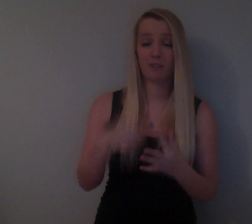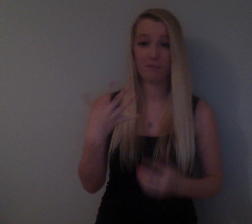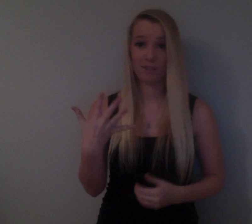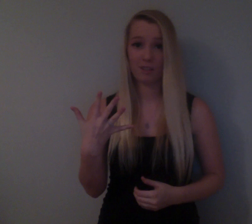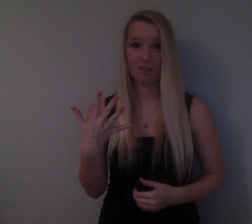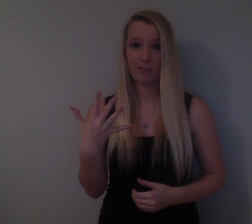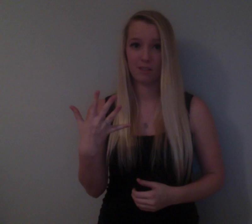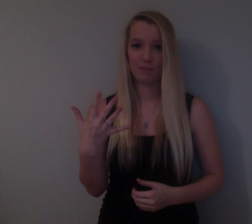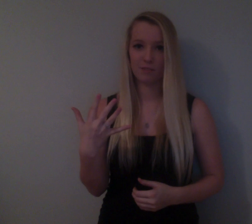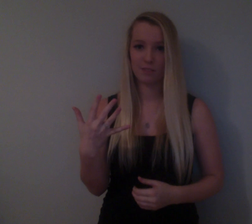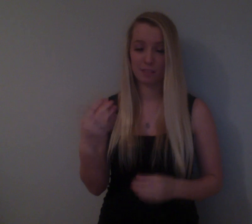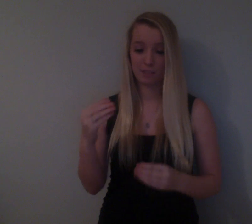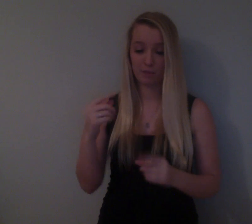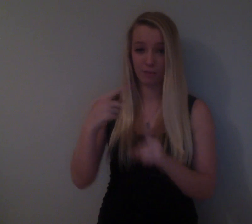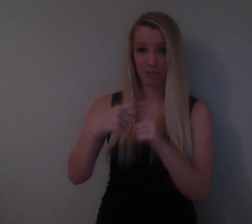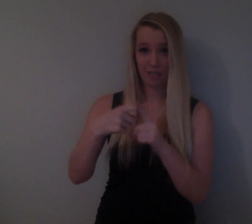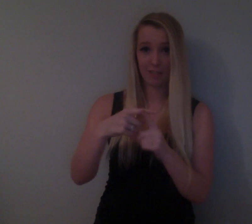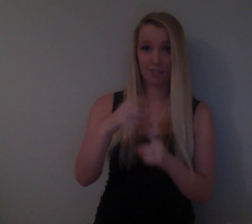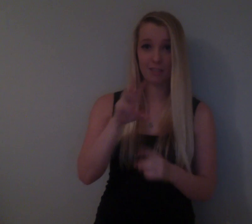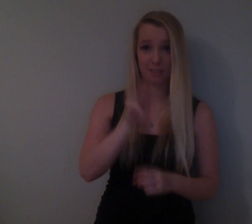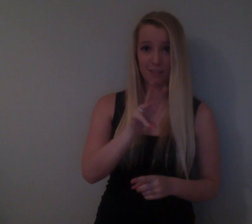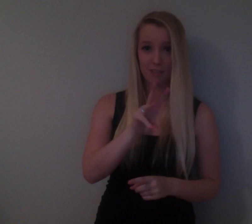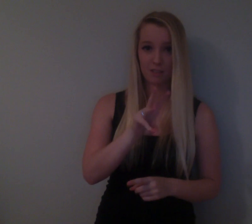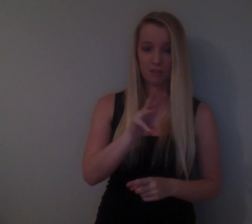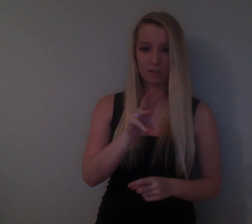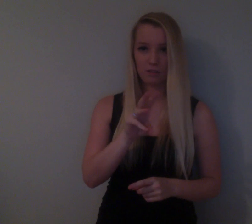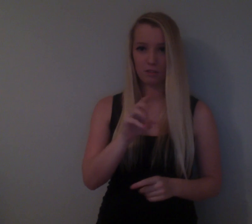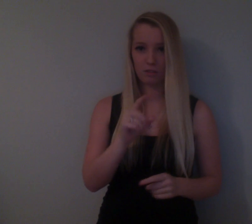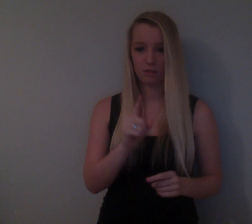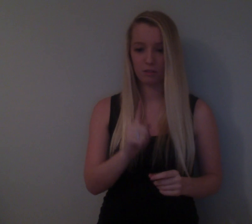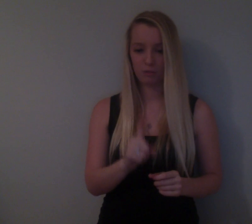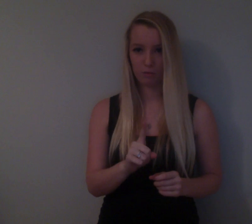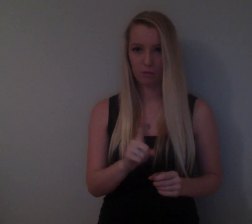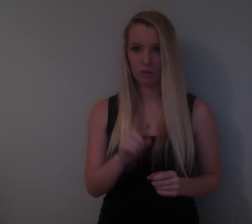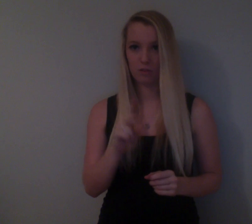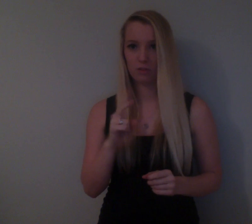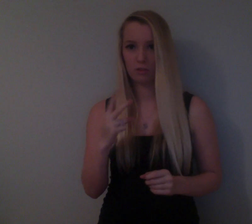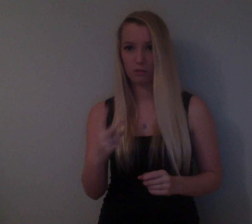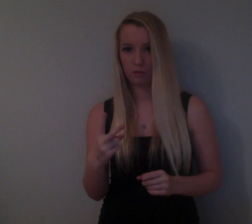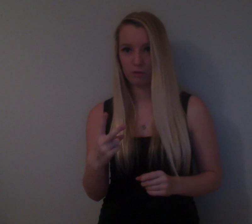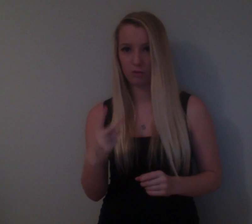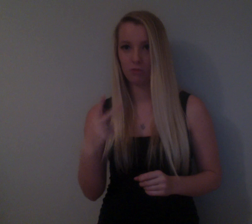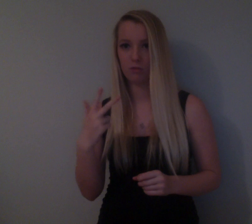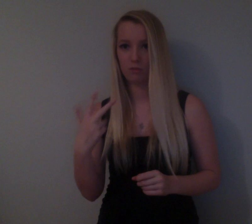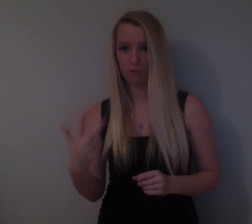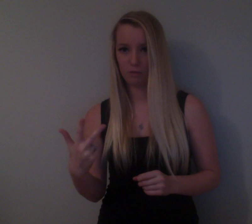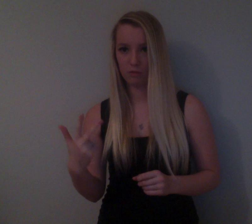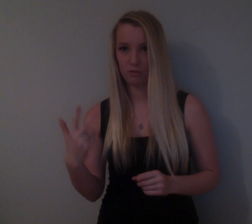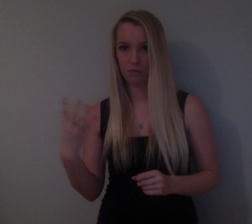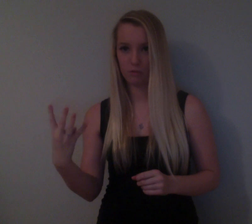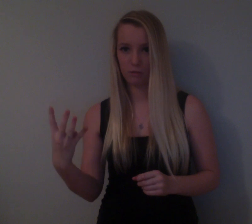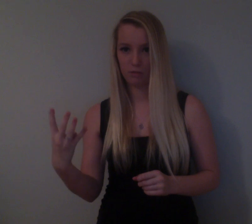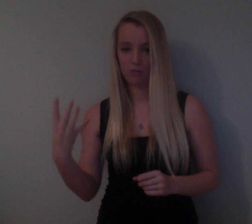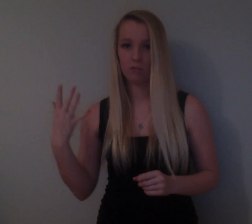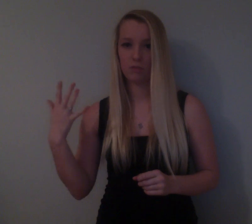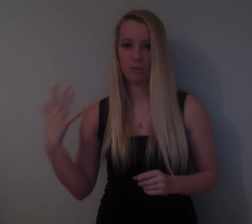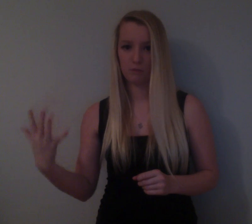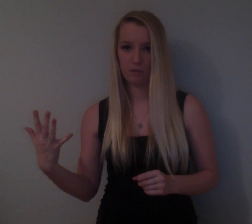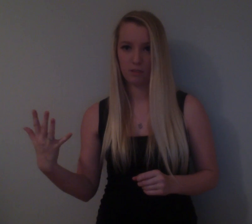and we're going to add 6 to it. So we go 1, 2, 3, 4,